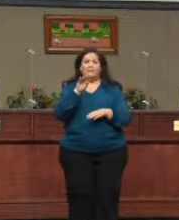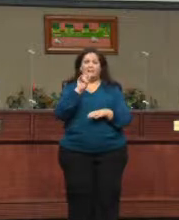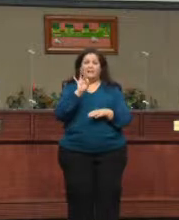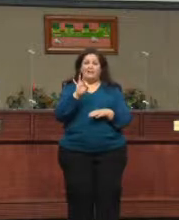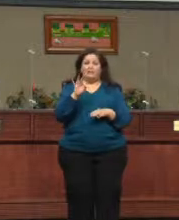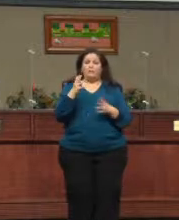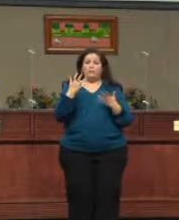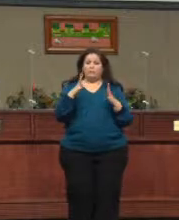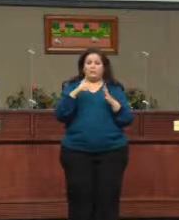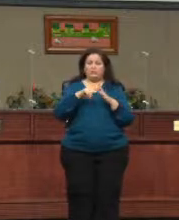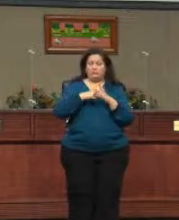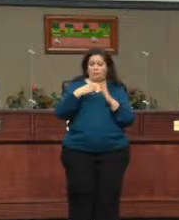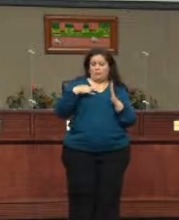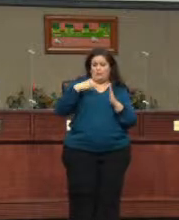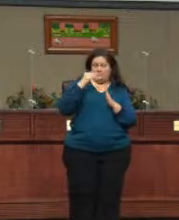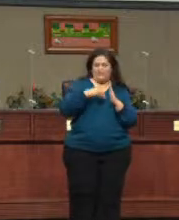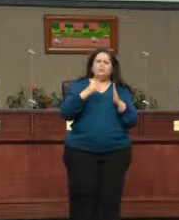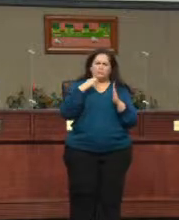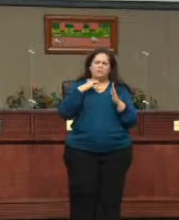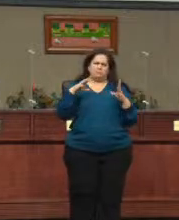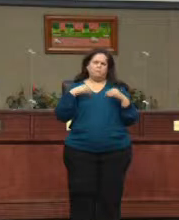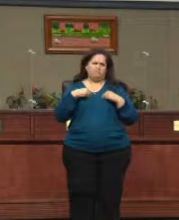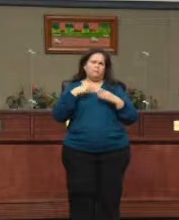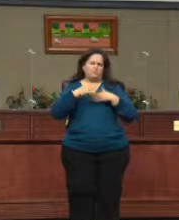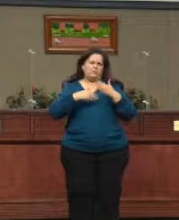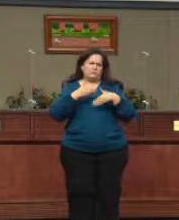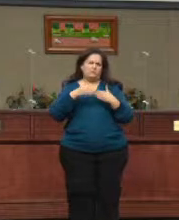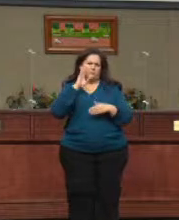in the system will be processed.